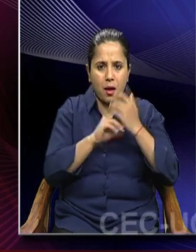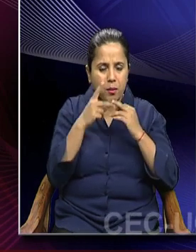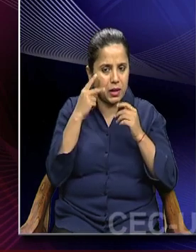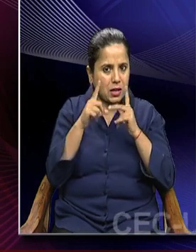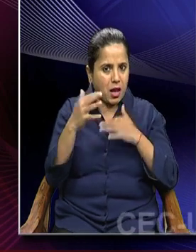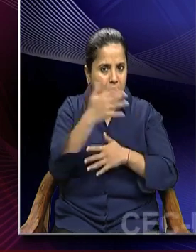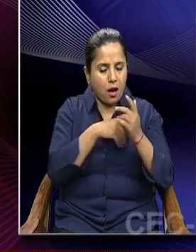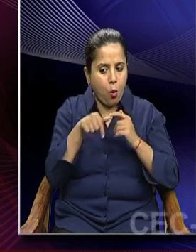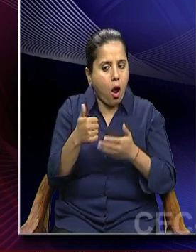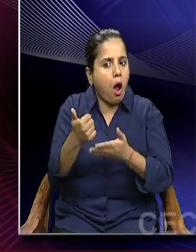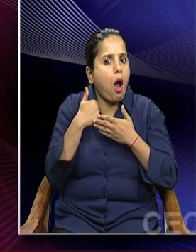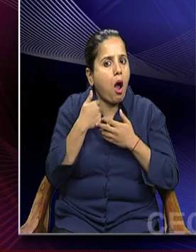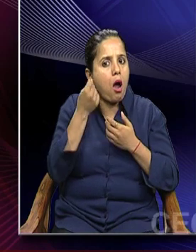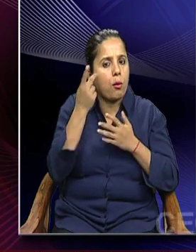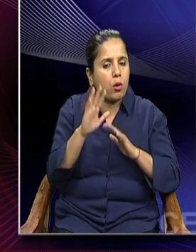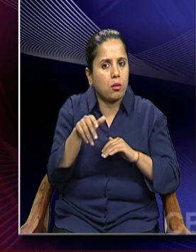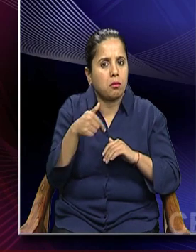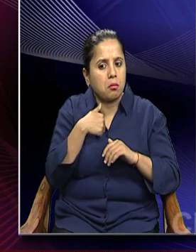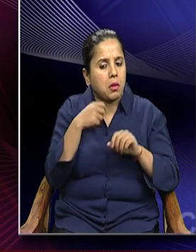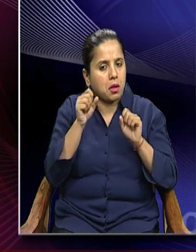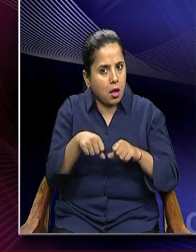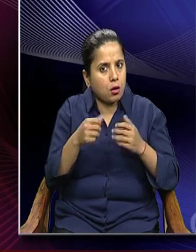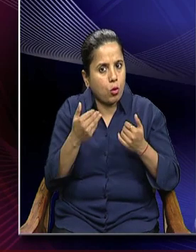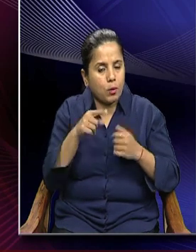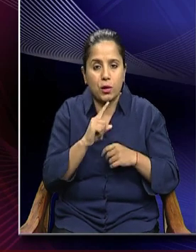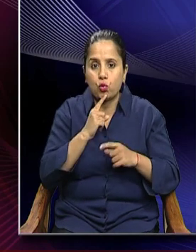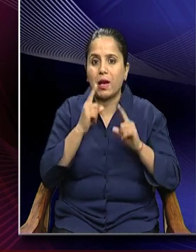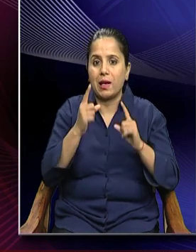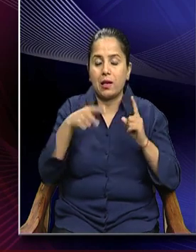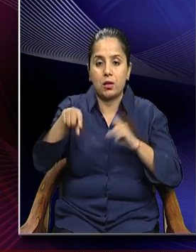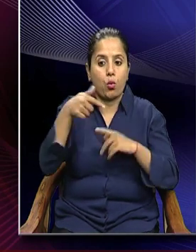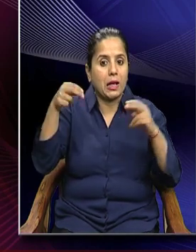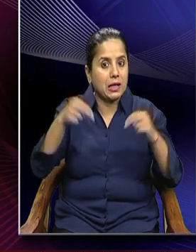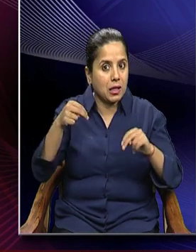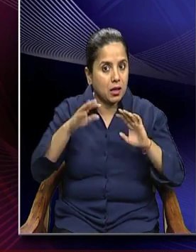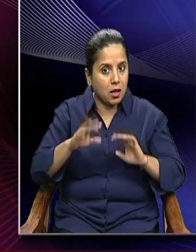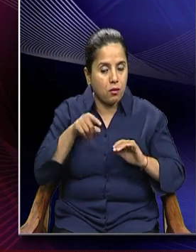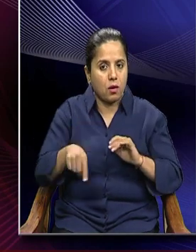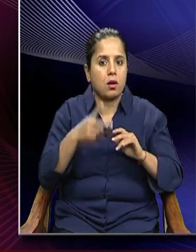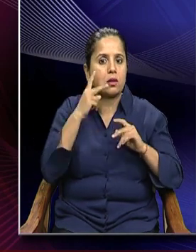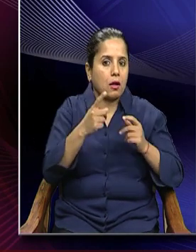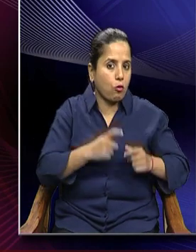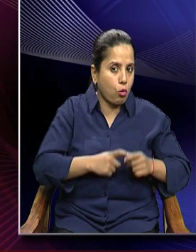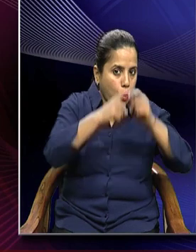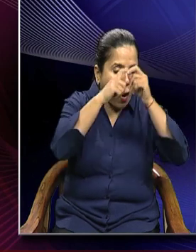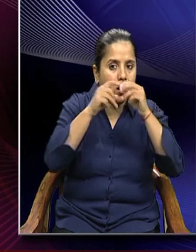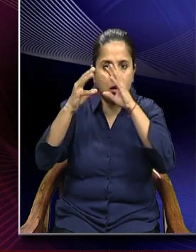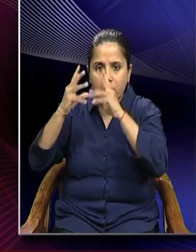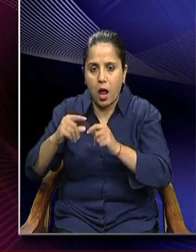will help us to do away with the strict requirements that quantitative and qualitative